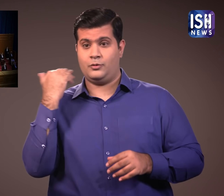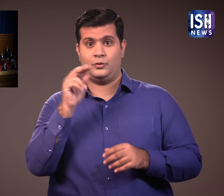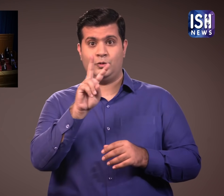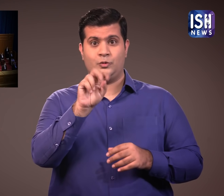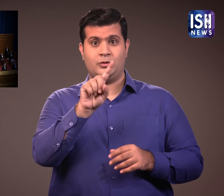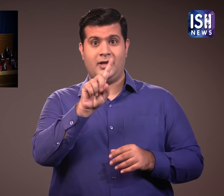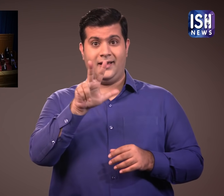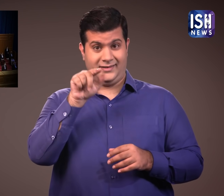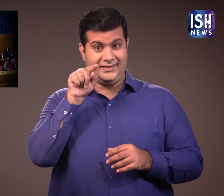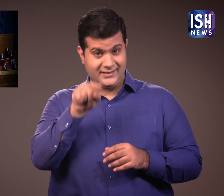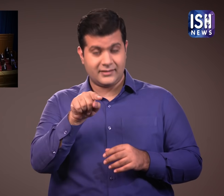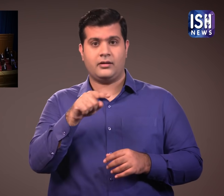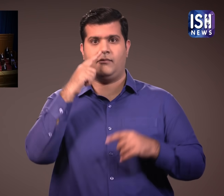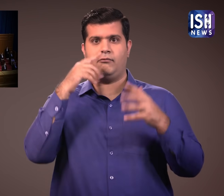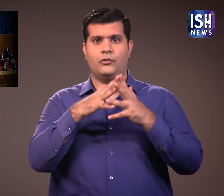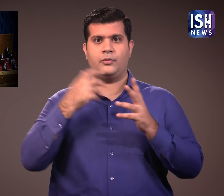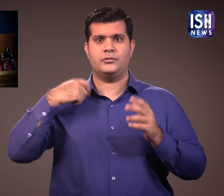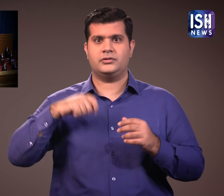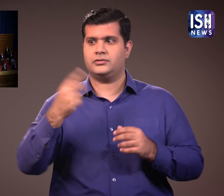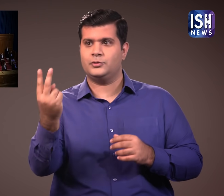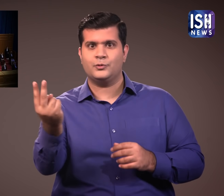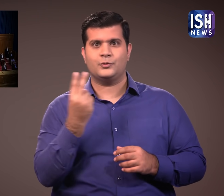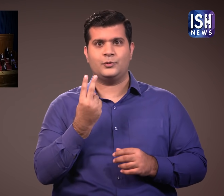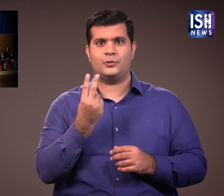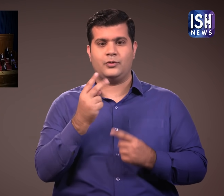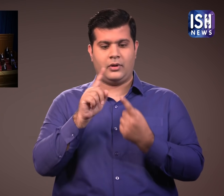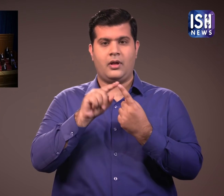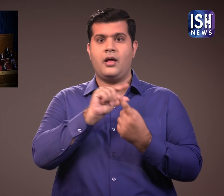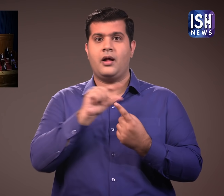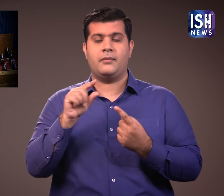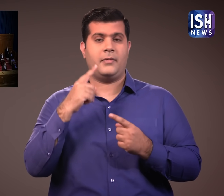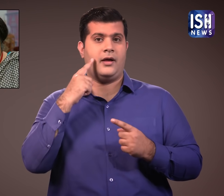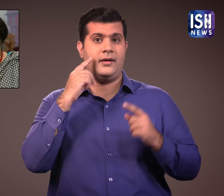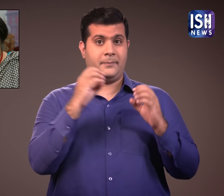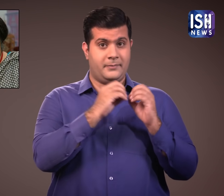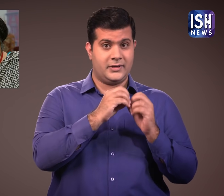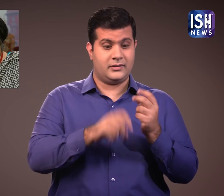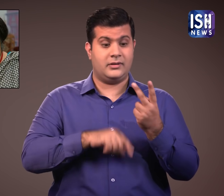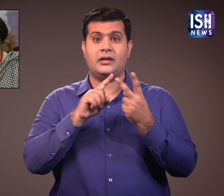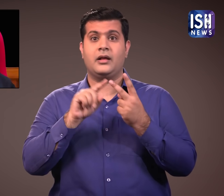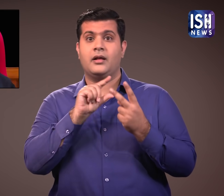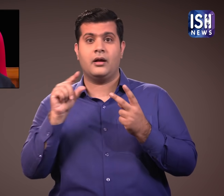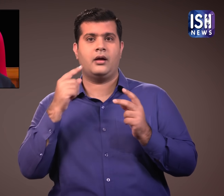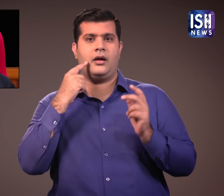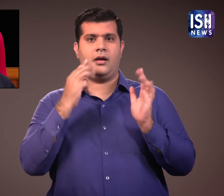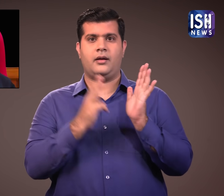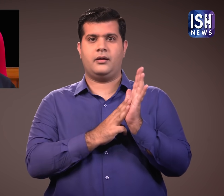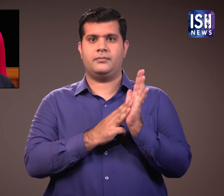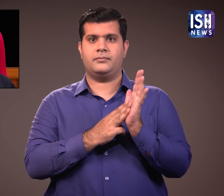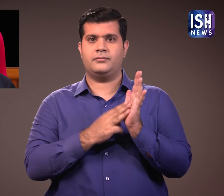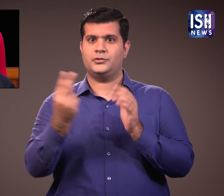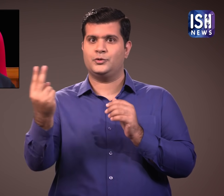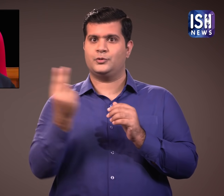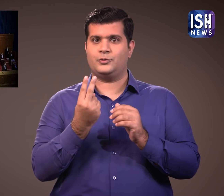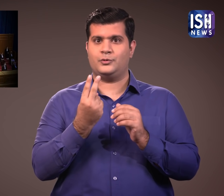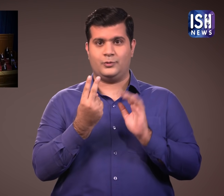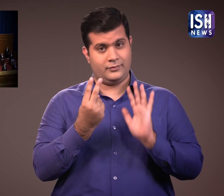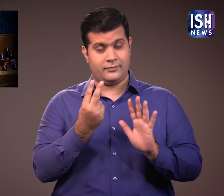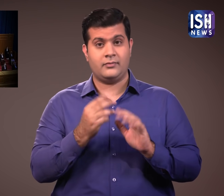In 2018, two women judges, Justice Indira Banerjee and Justice Indu Malhotra were appointed